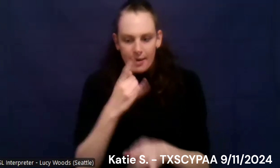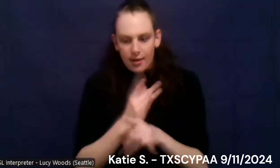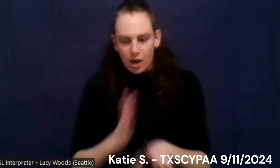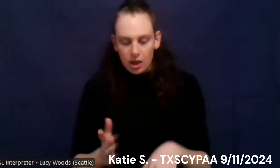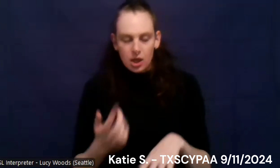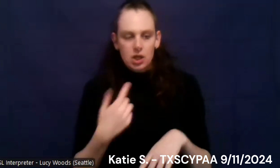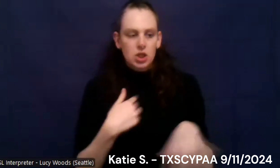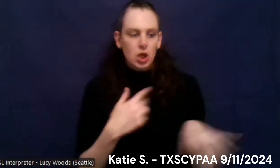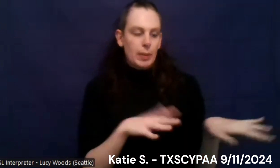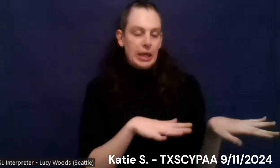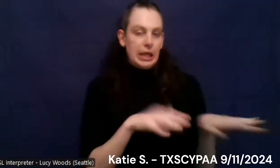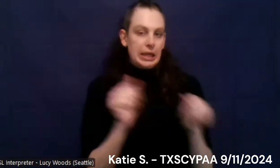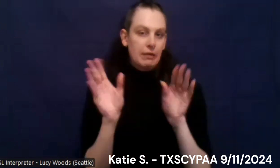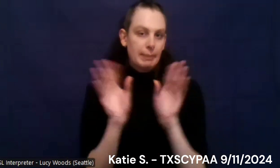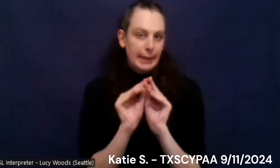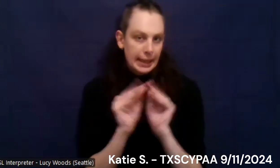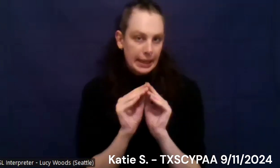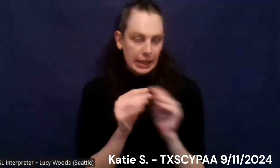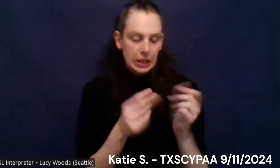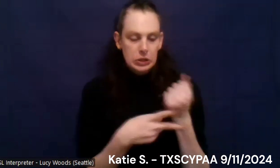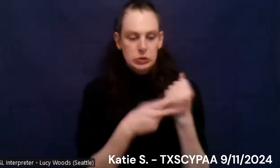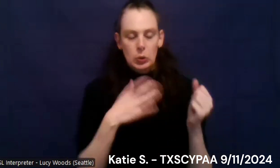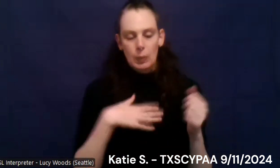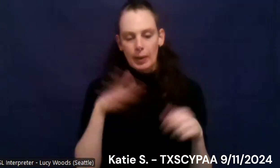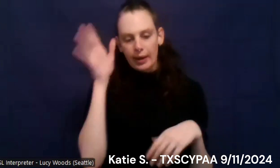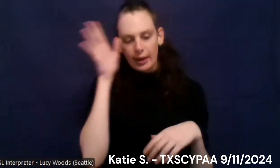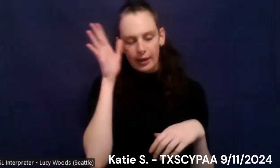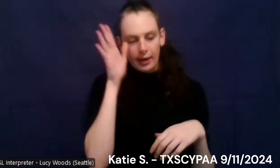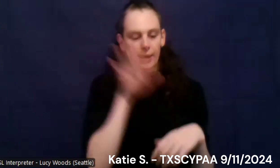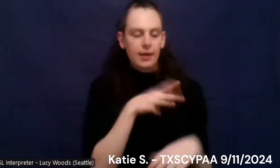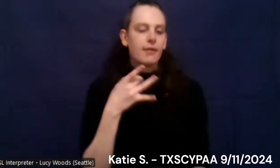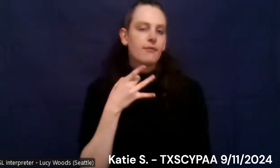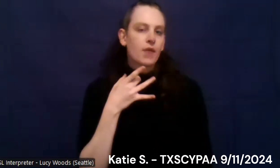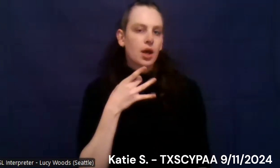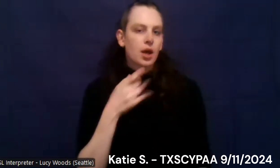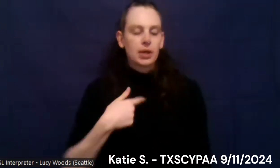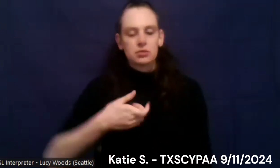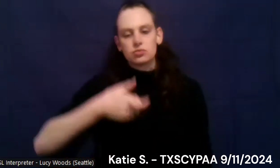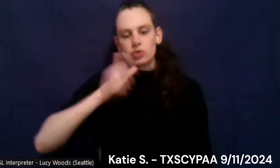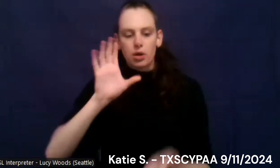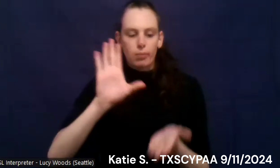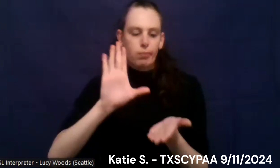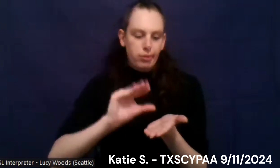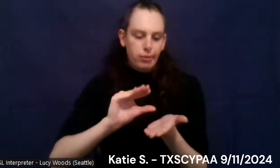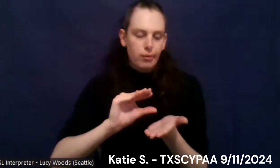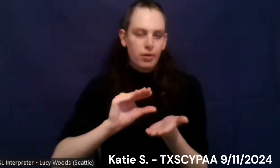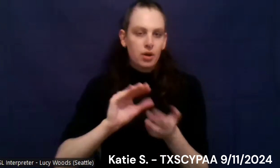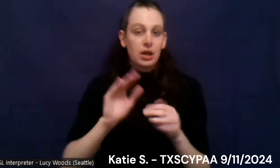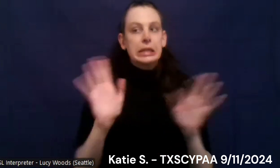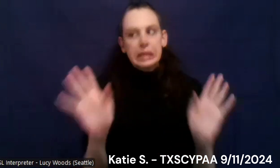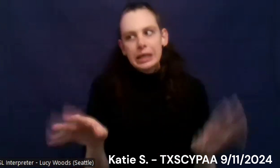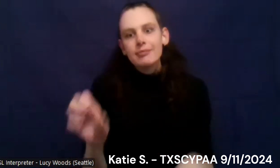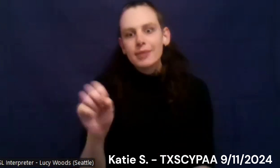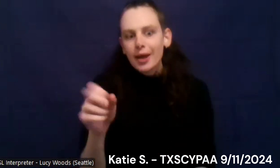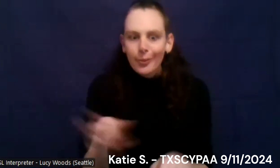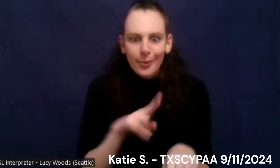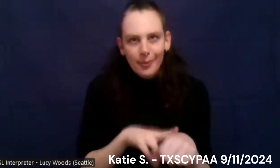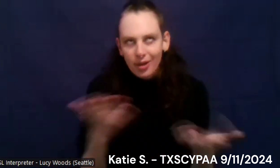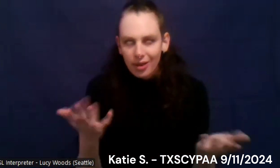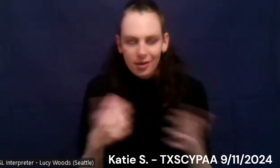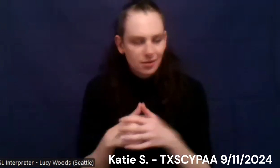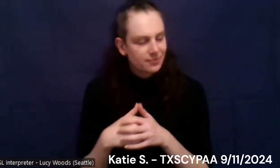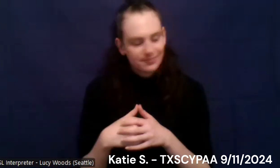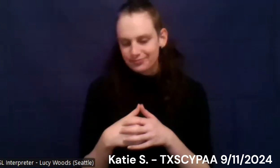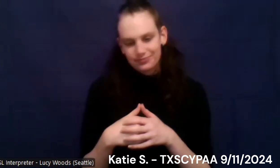meeting, I stole my dad's vodka and drank half a bottle of vodka as a normal person would do. And